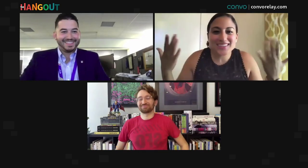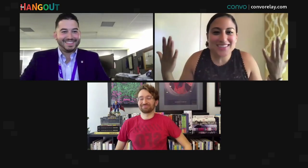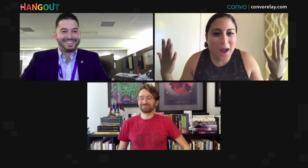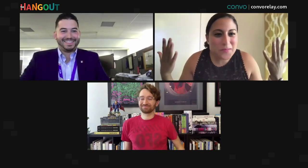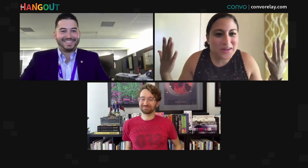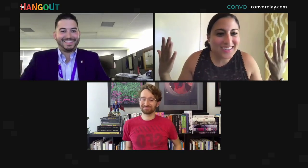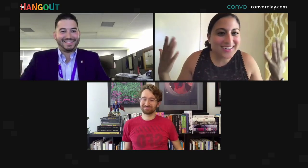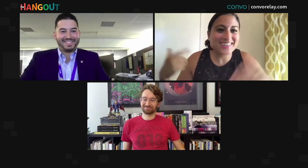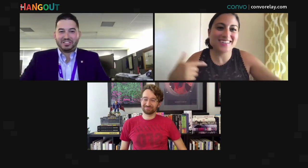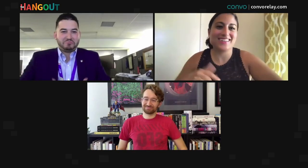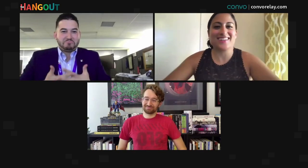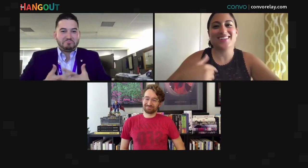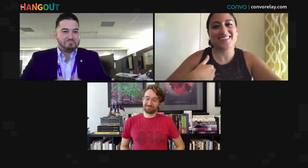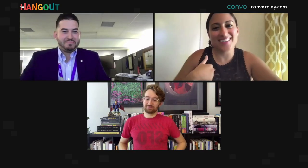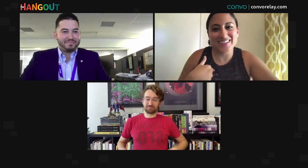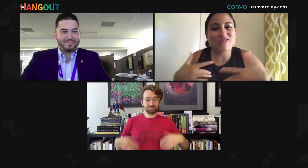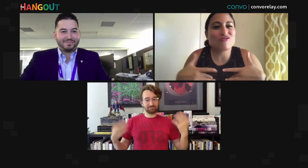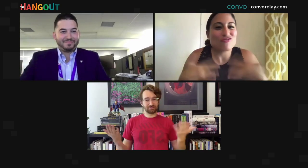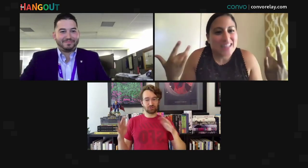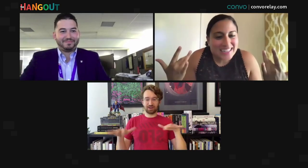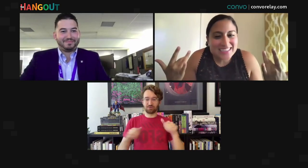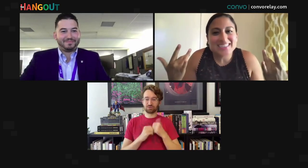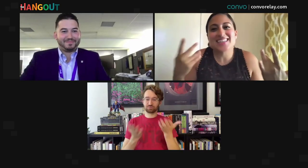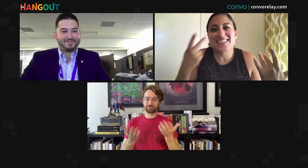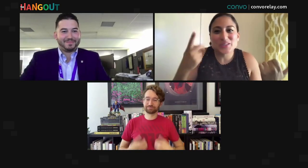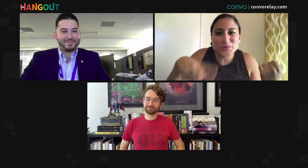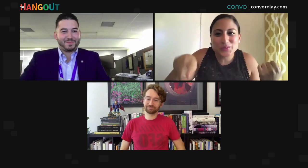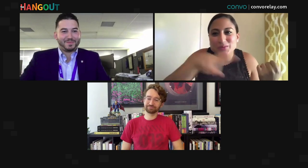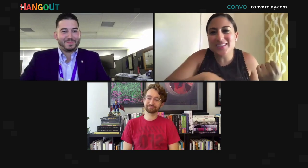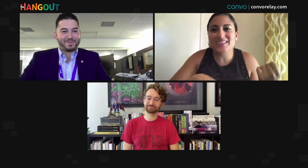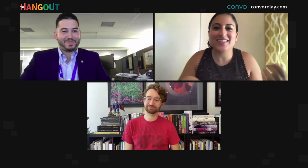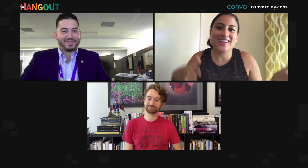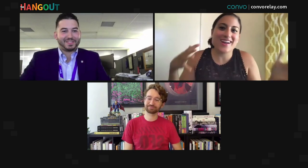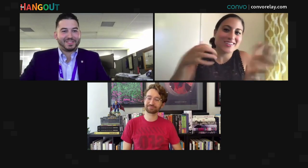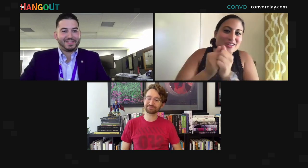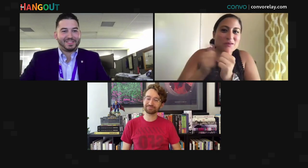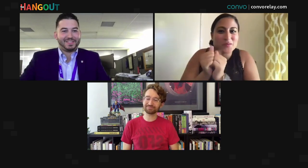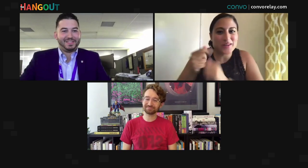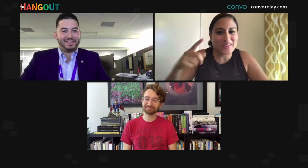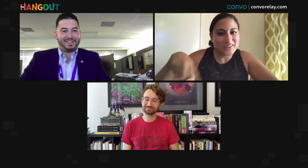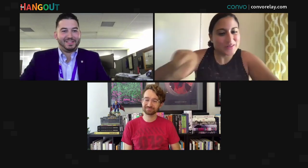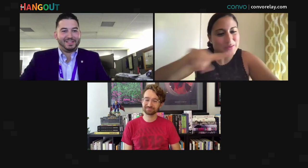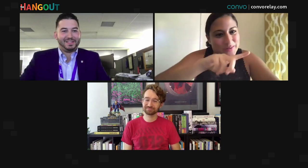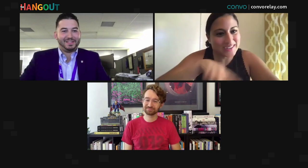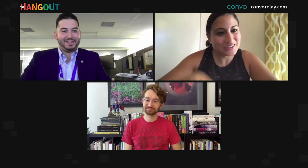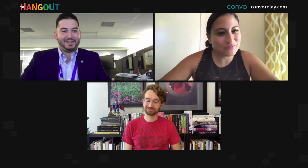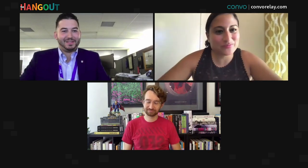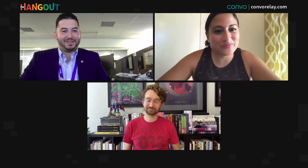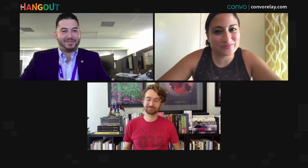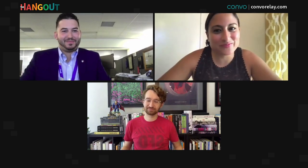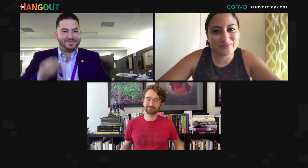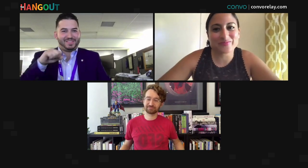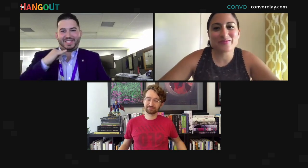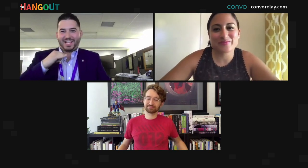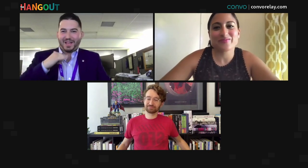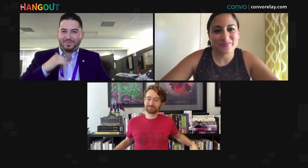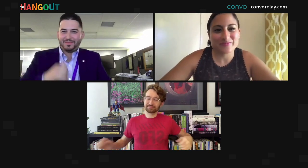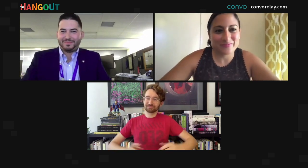Hello. What is up? What's going on? Just hanging out with you. Awesome.